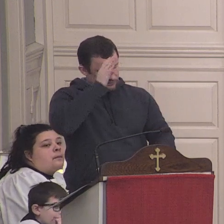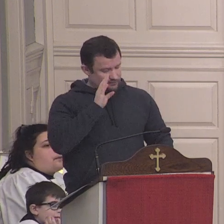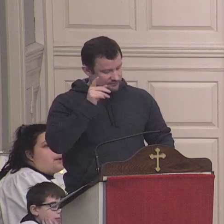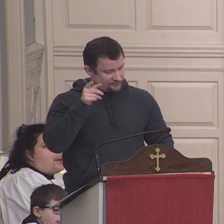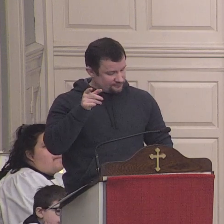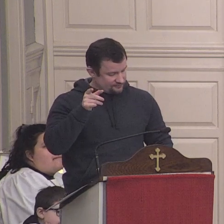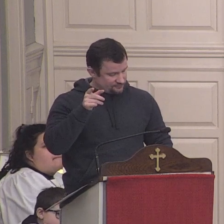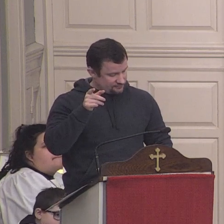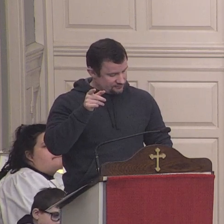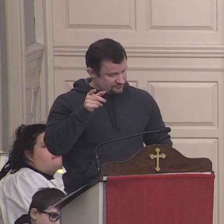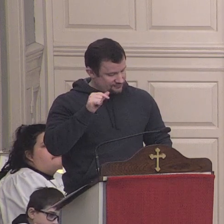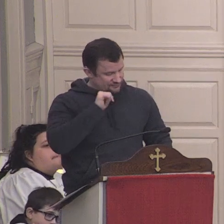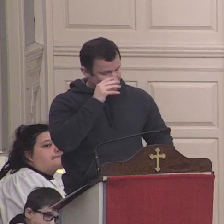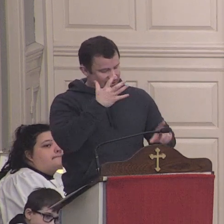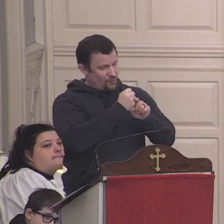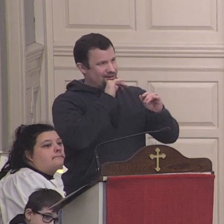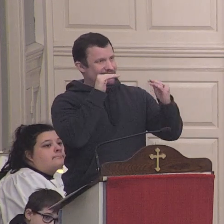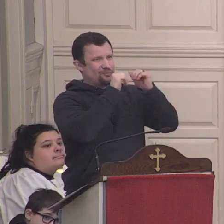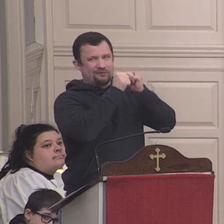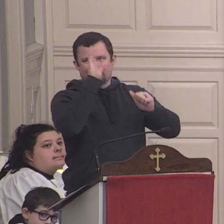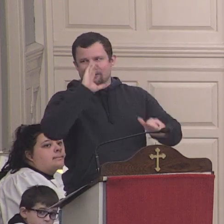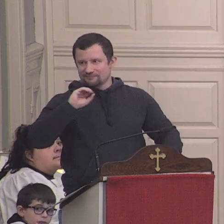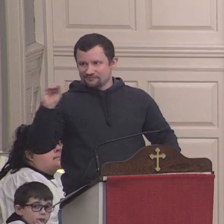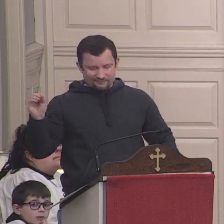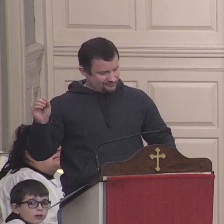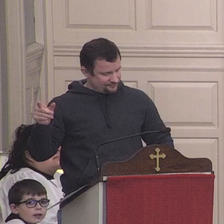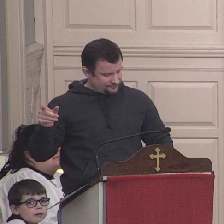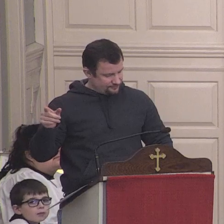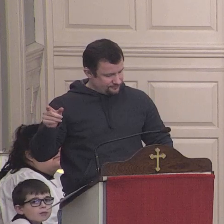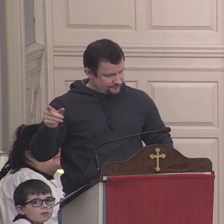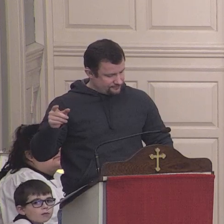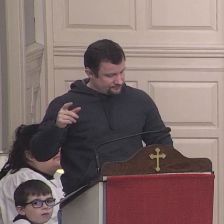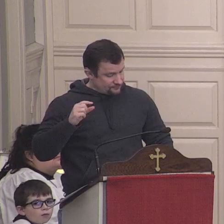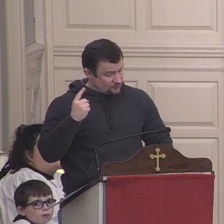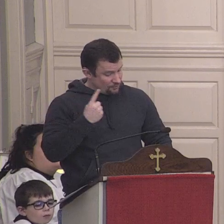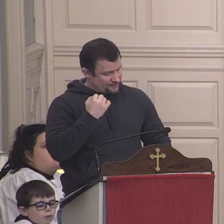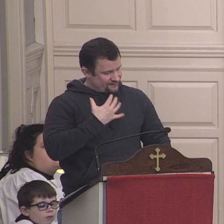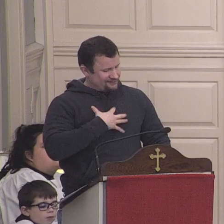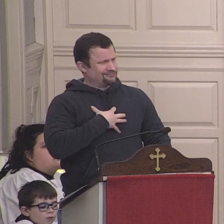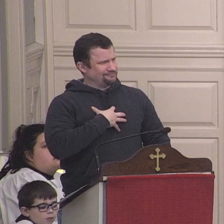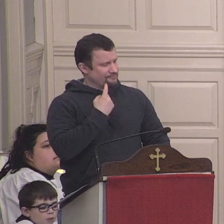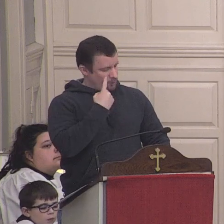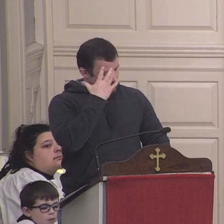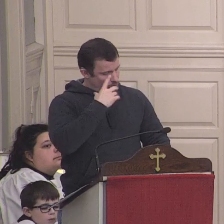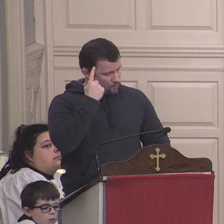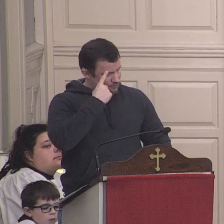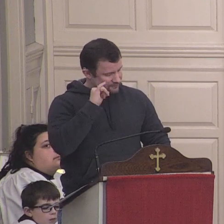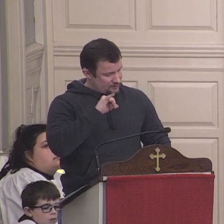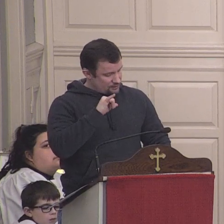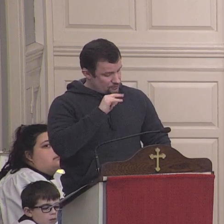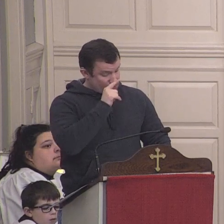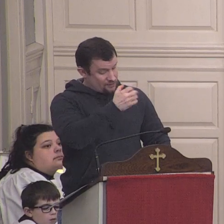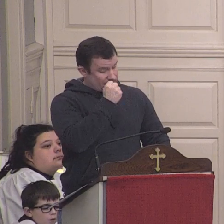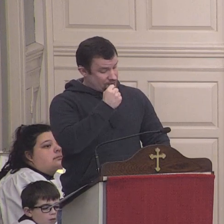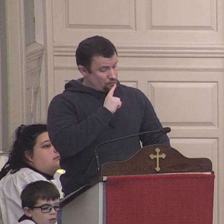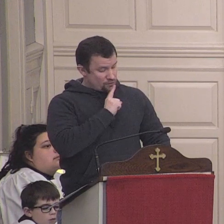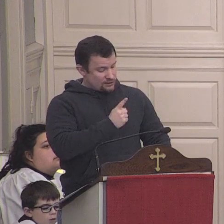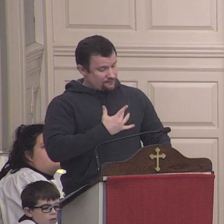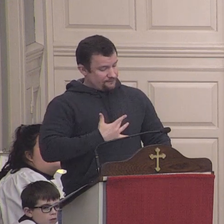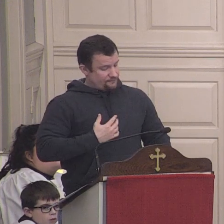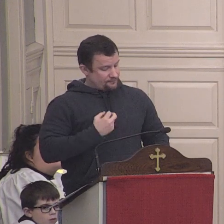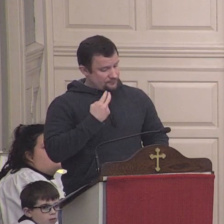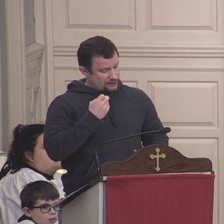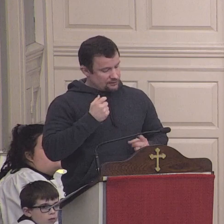Christ Jesus, though he was in the form of God, did not regard equality with God something to be